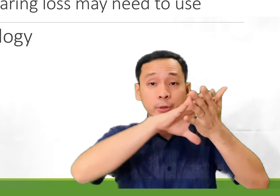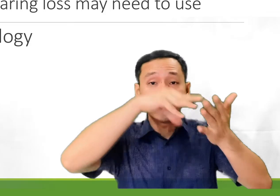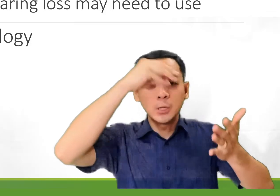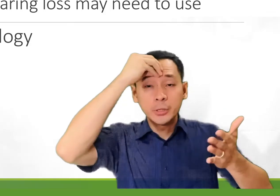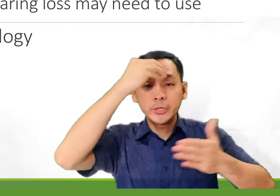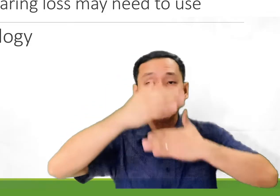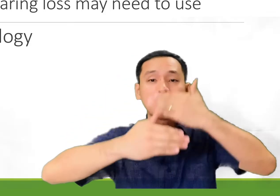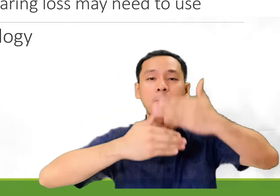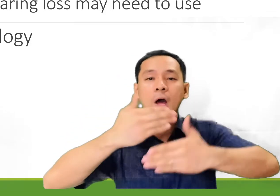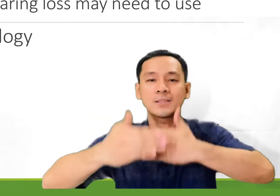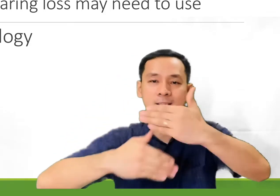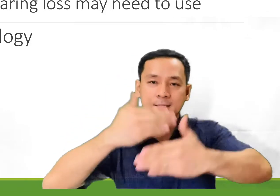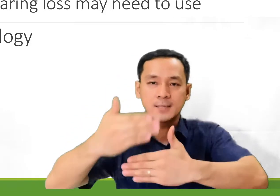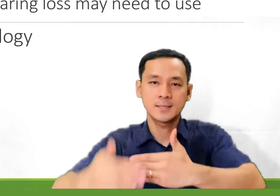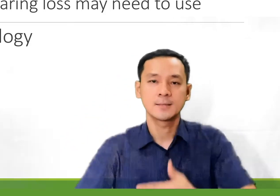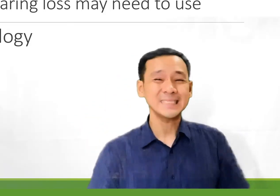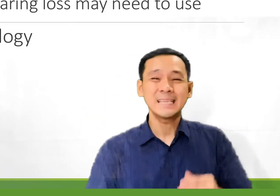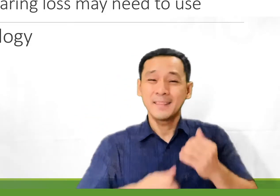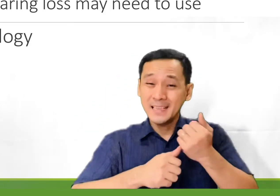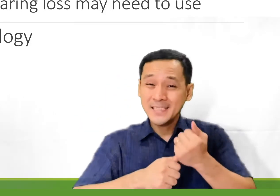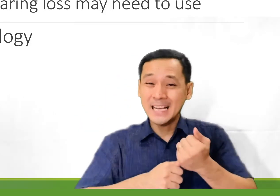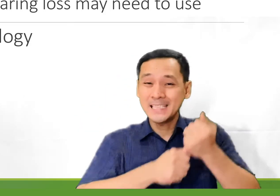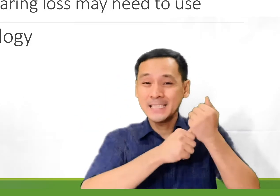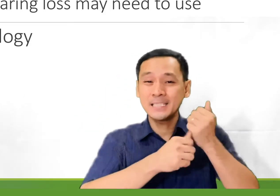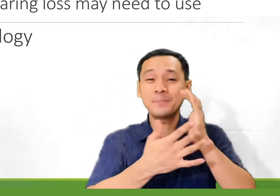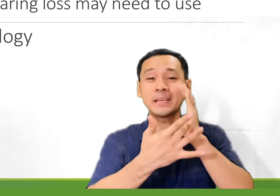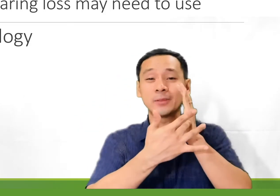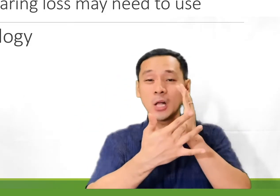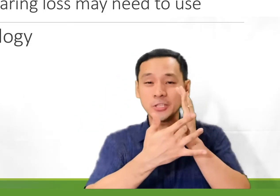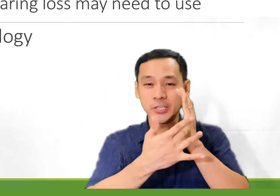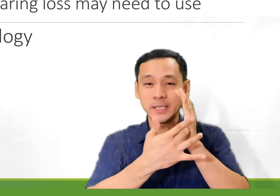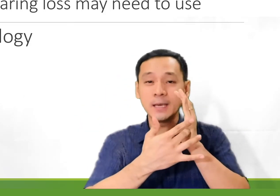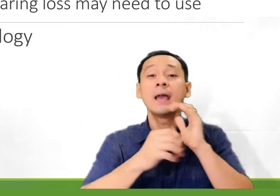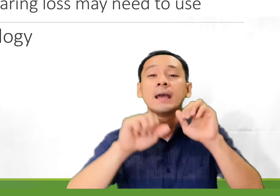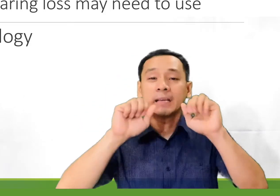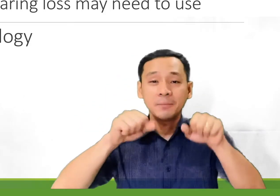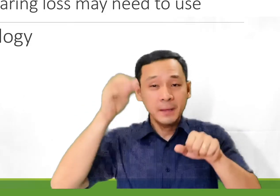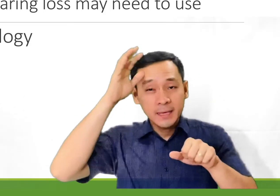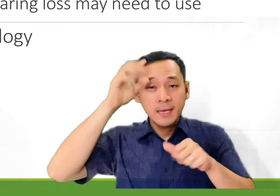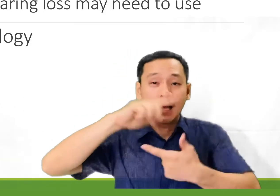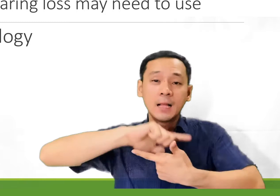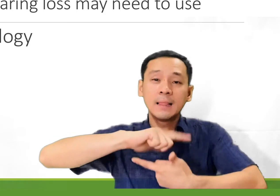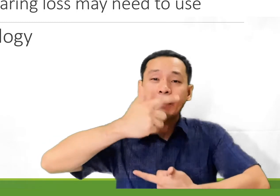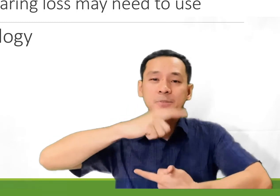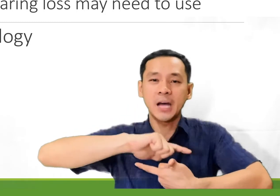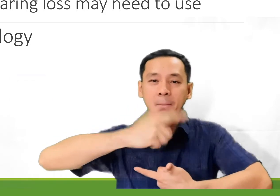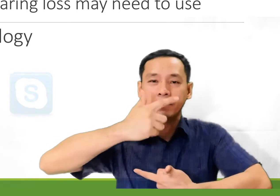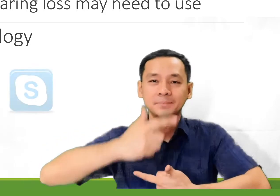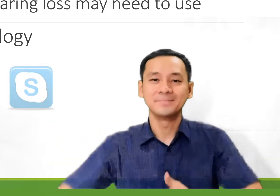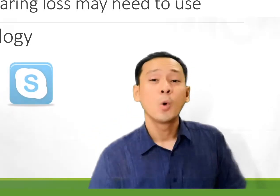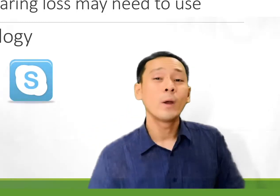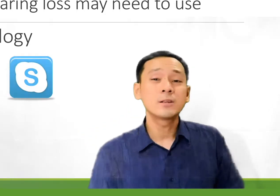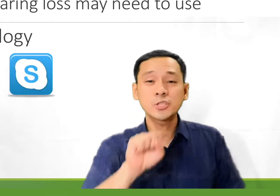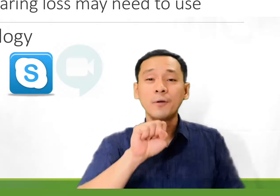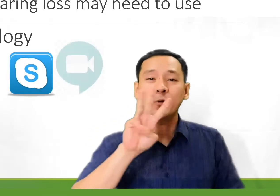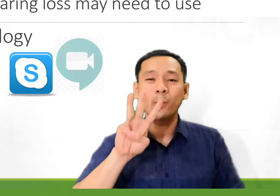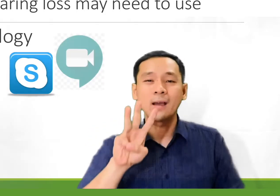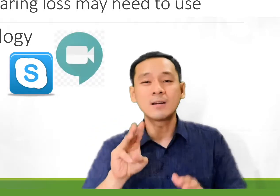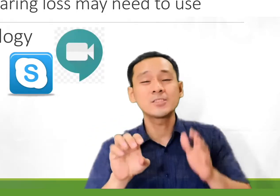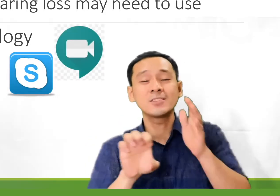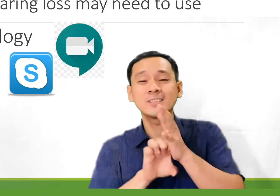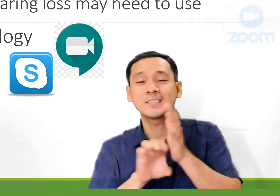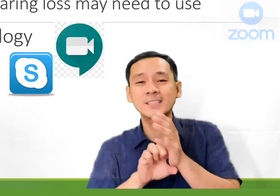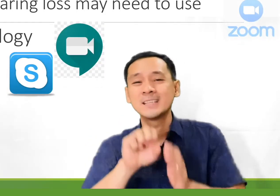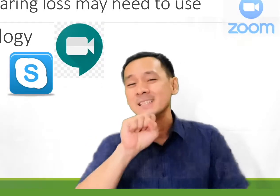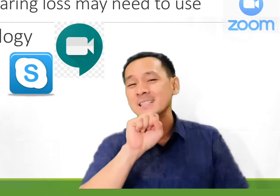support their learning process. This assistive technology can be laptop, where